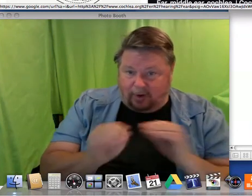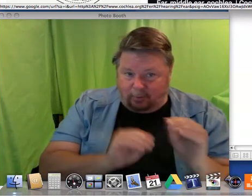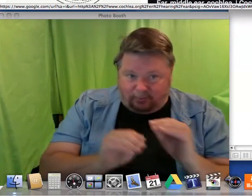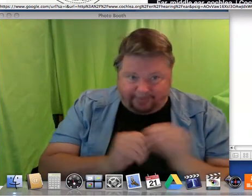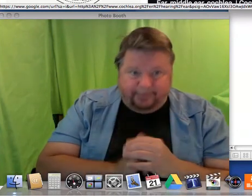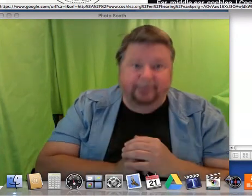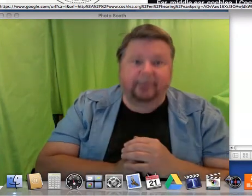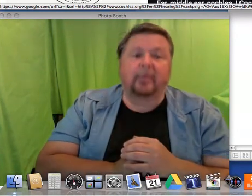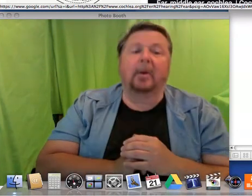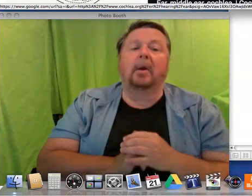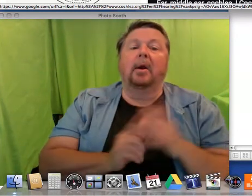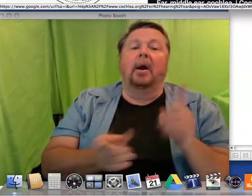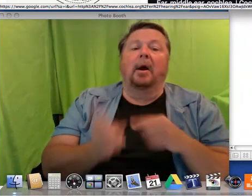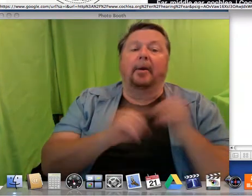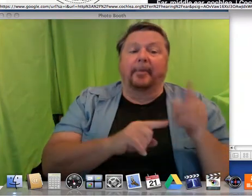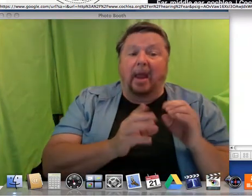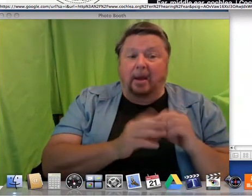right movement.